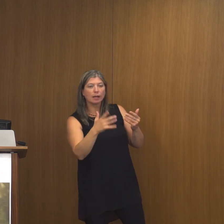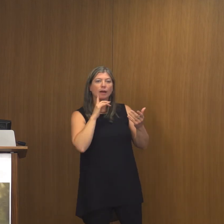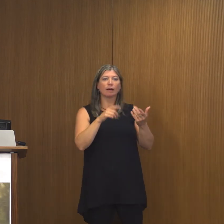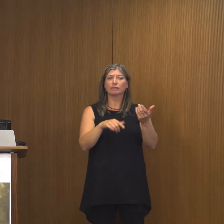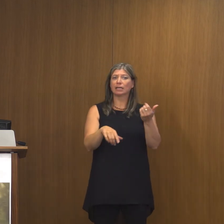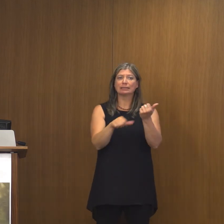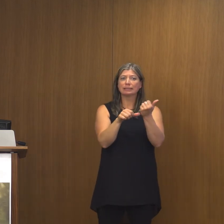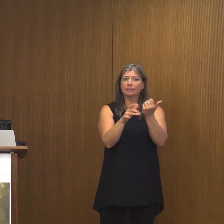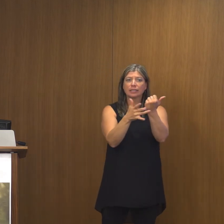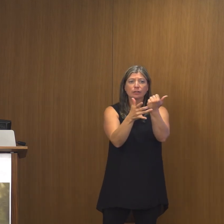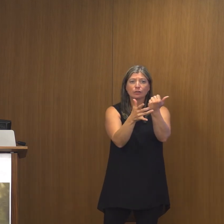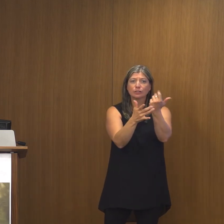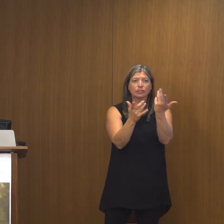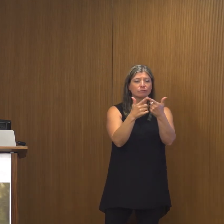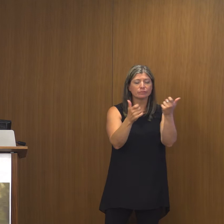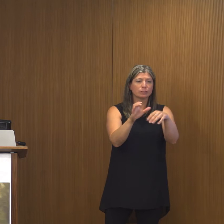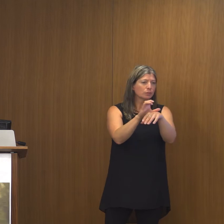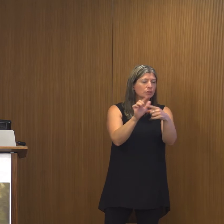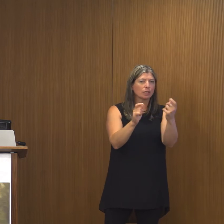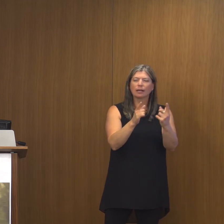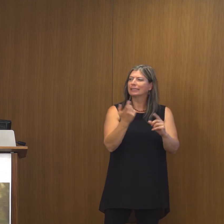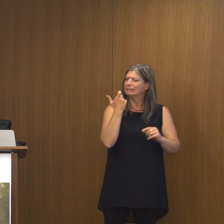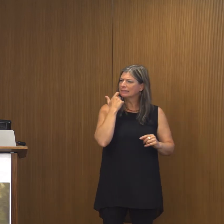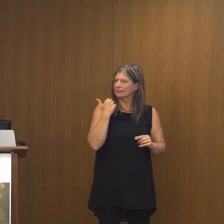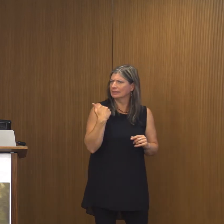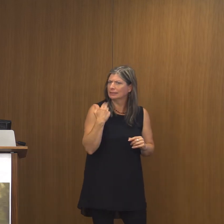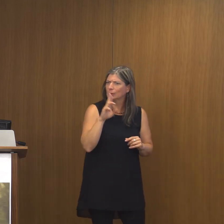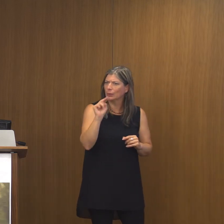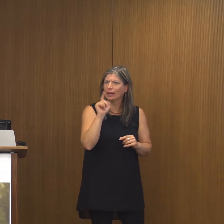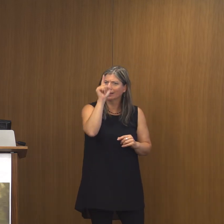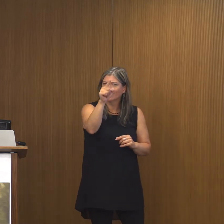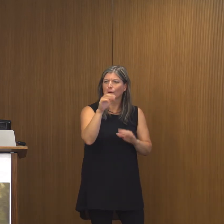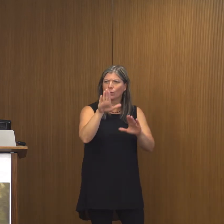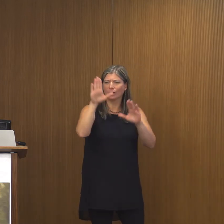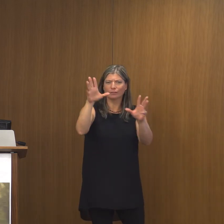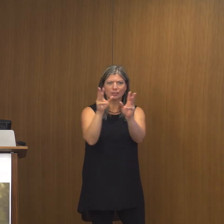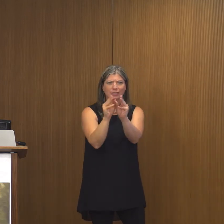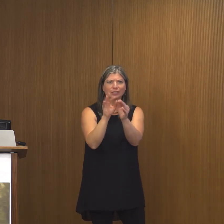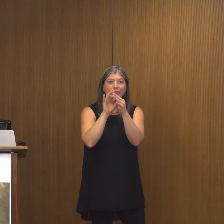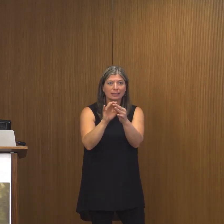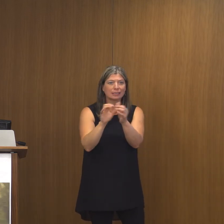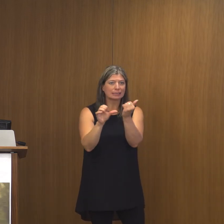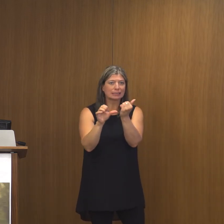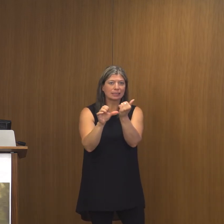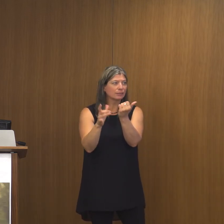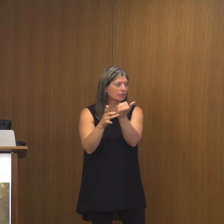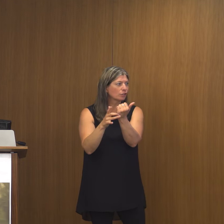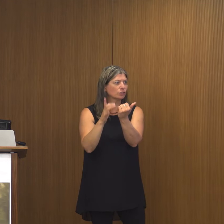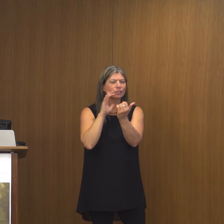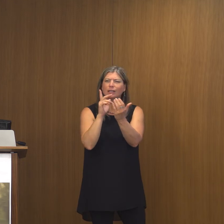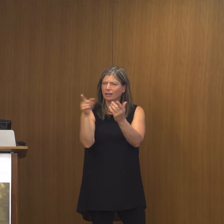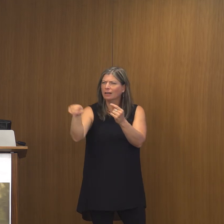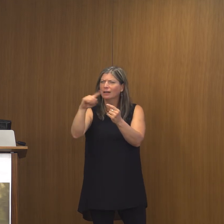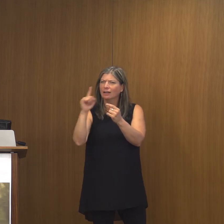assistive technology. There was a great side event the other day on assistive technology, also from some programs from Canada. So providing